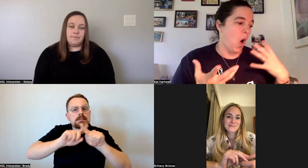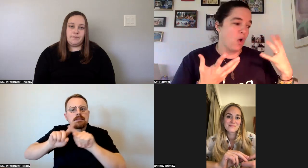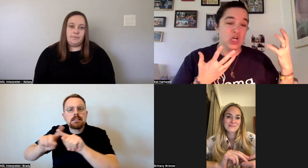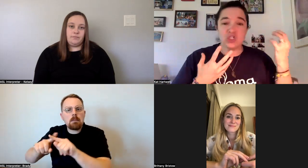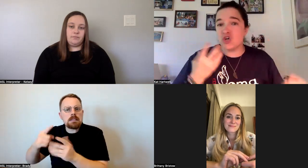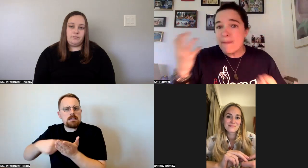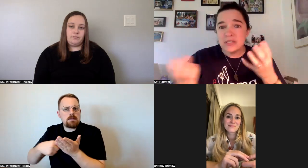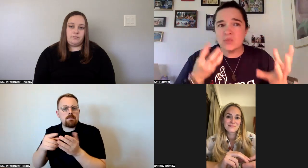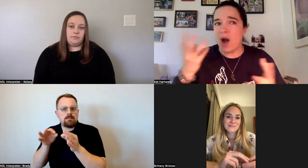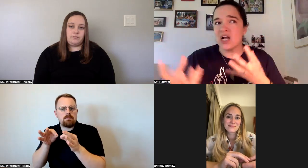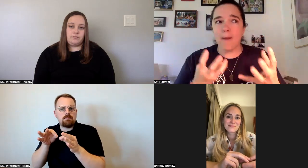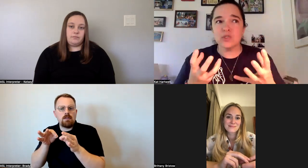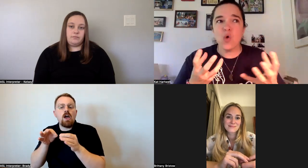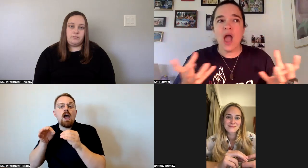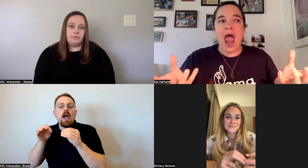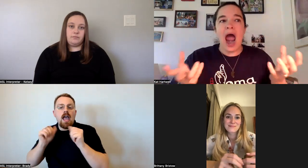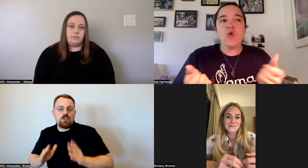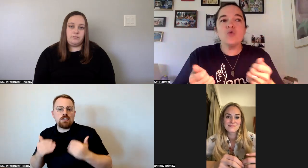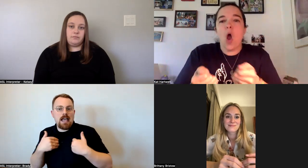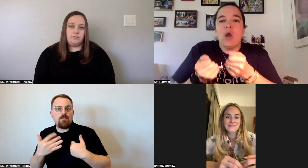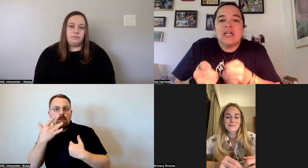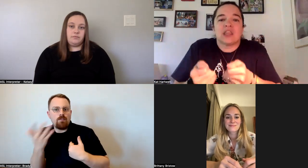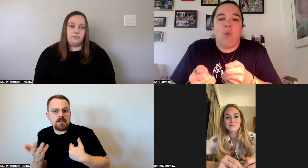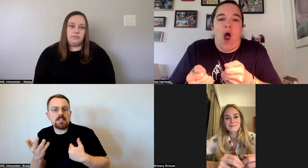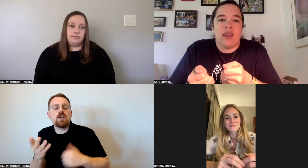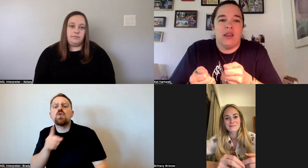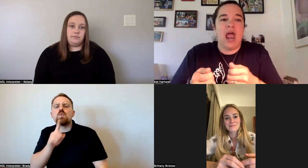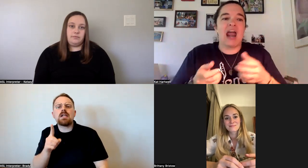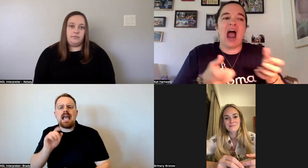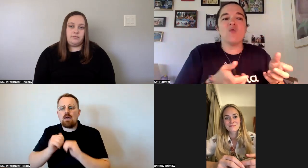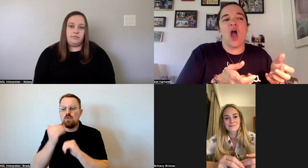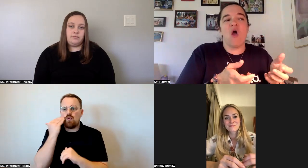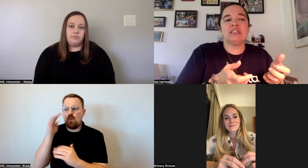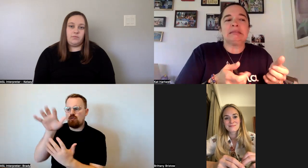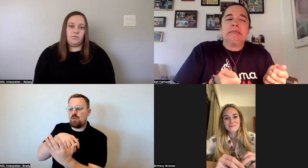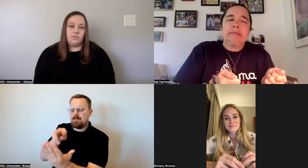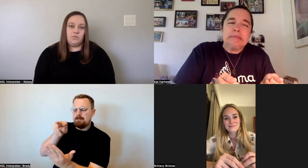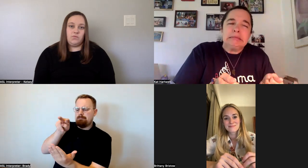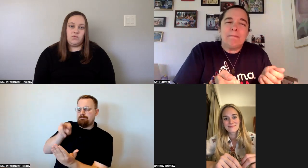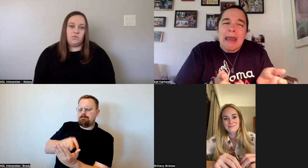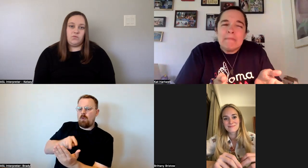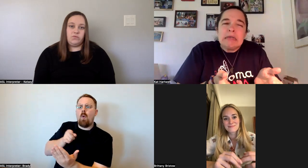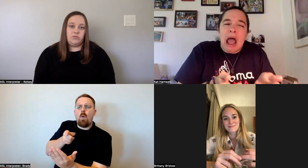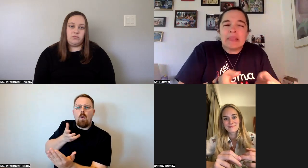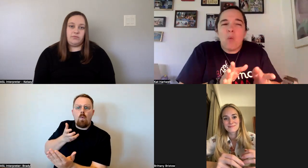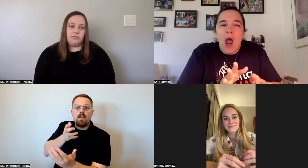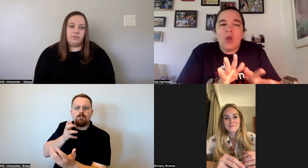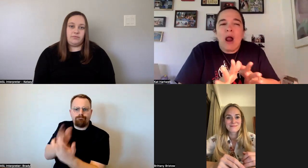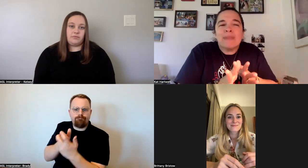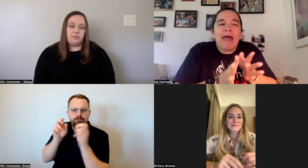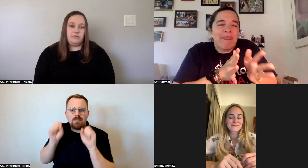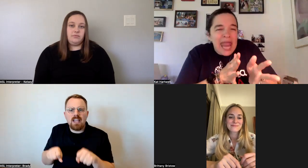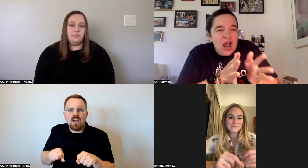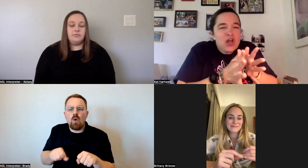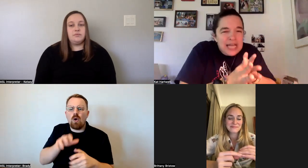preference. So, script, when it comes to it, how do you know it's the one? And how do you know, maybe not the one,